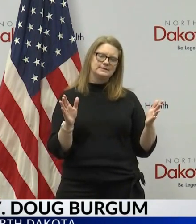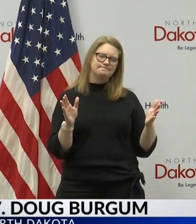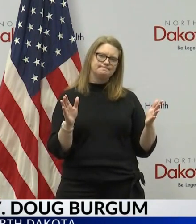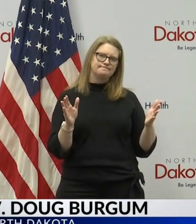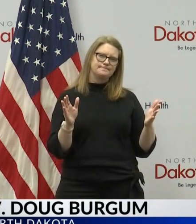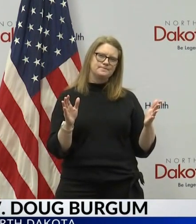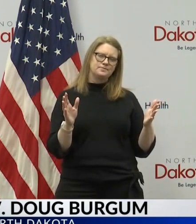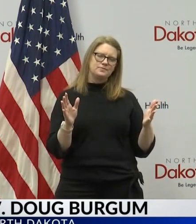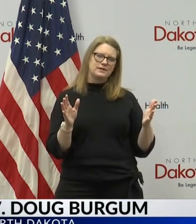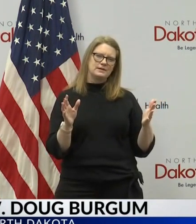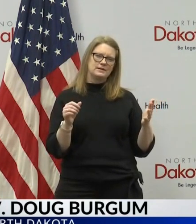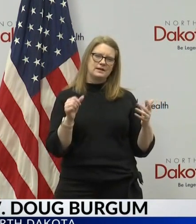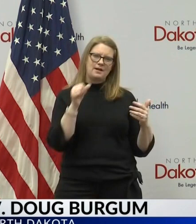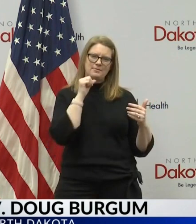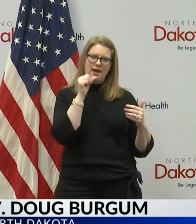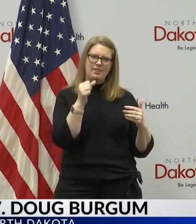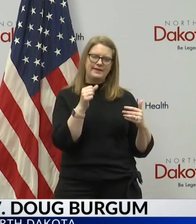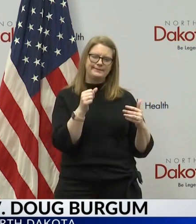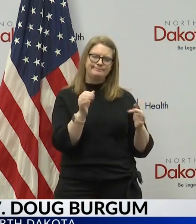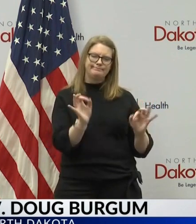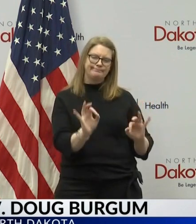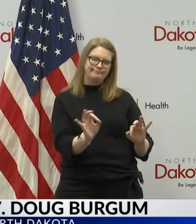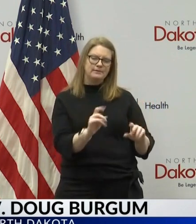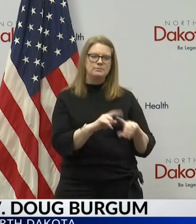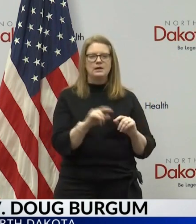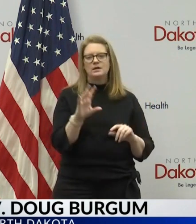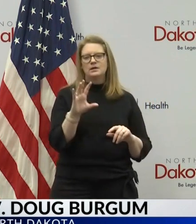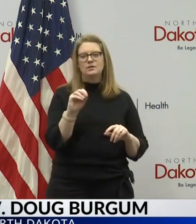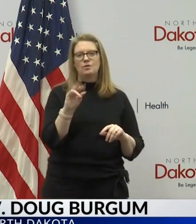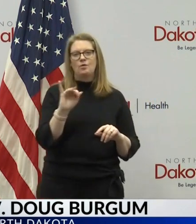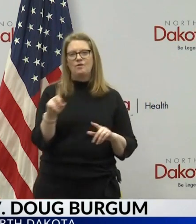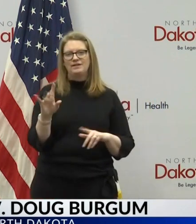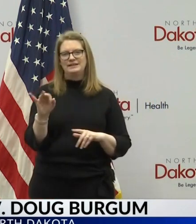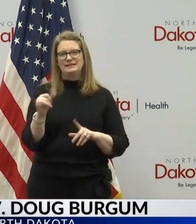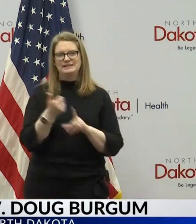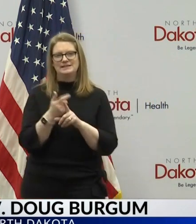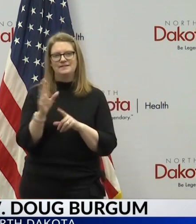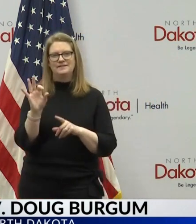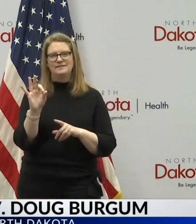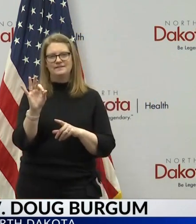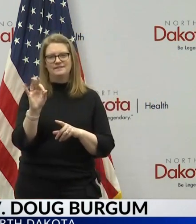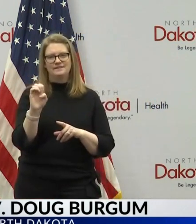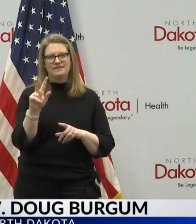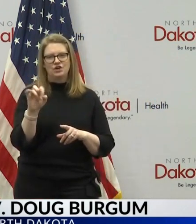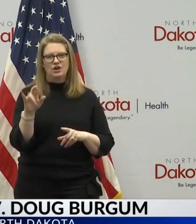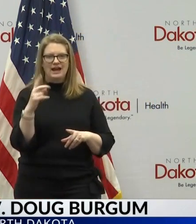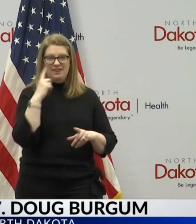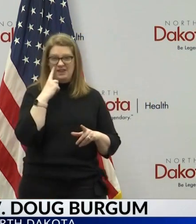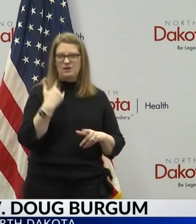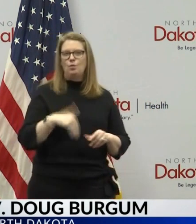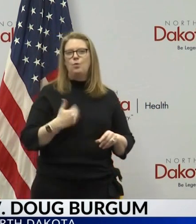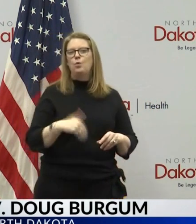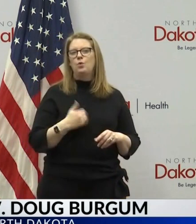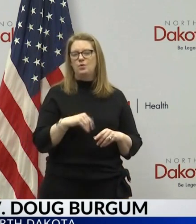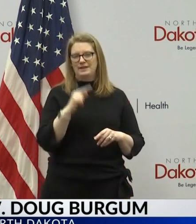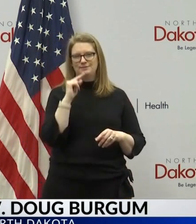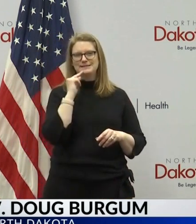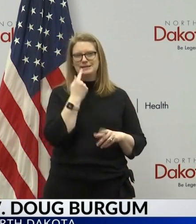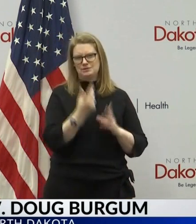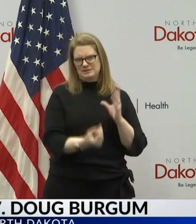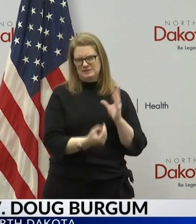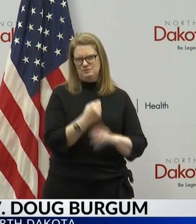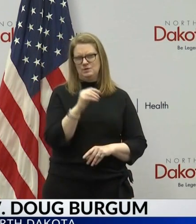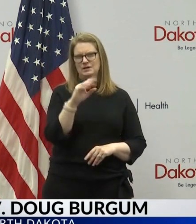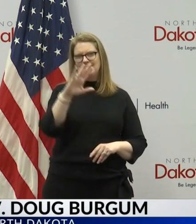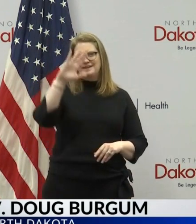one of the indications of this COVID-19 is a fever, but I think there was a serious case of spring fever going on in North Dakota when you had the